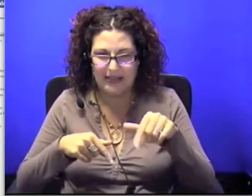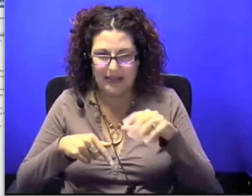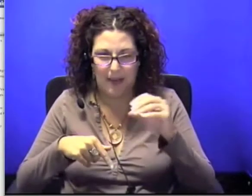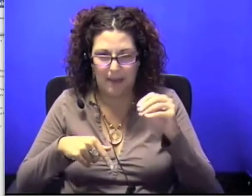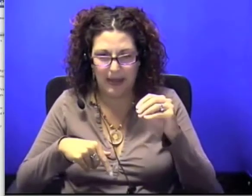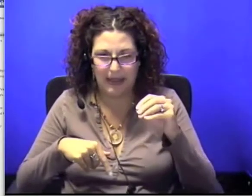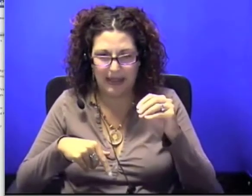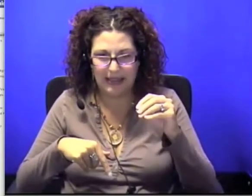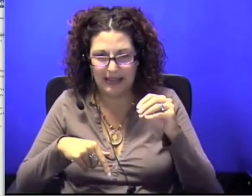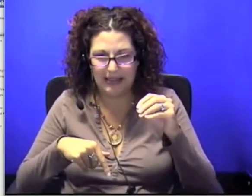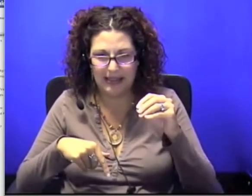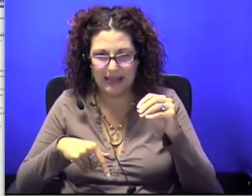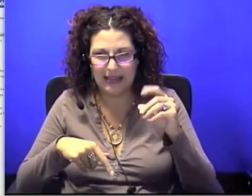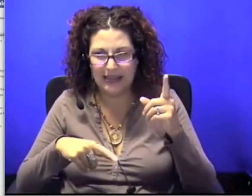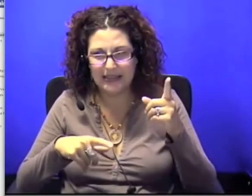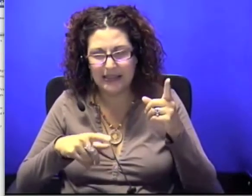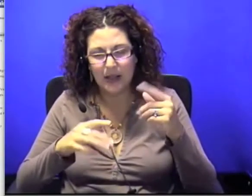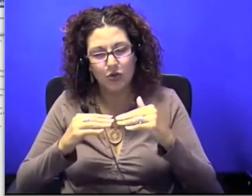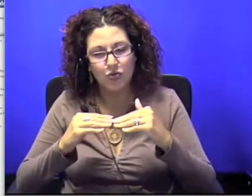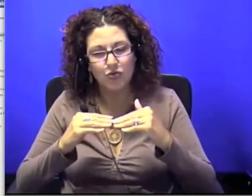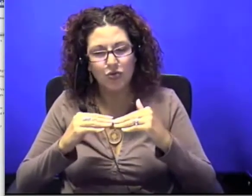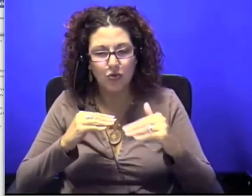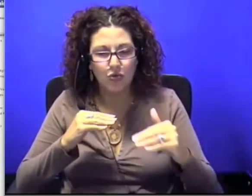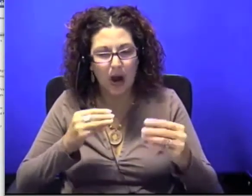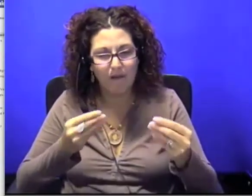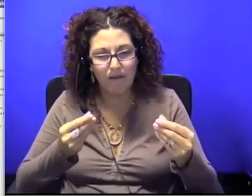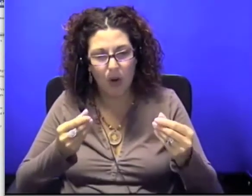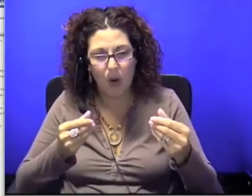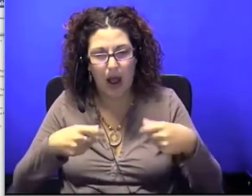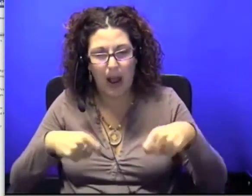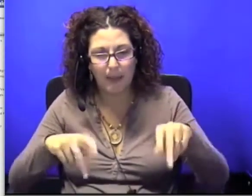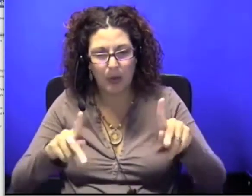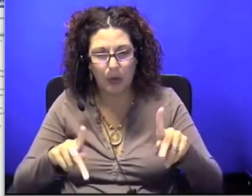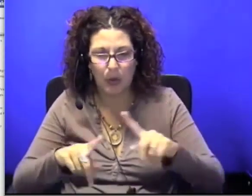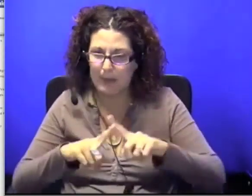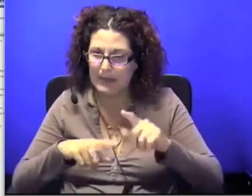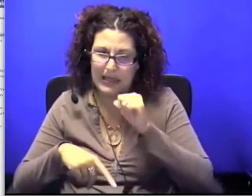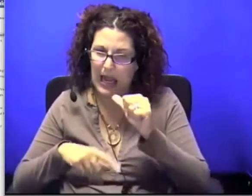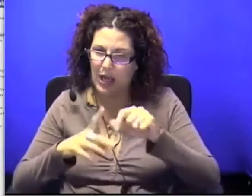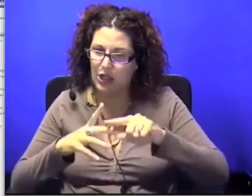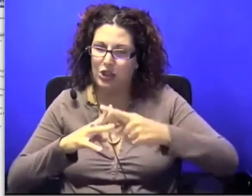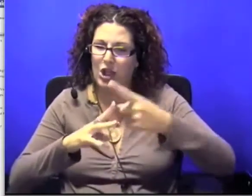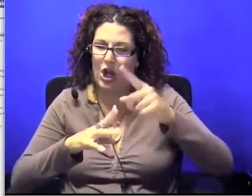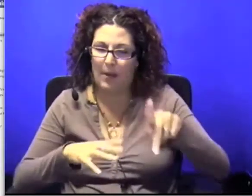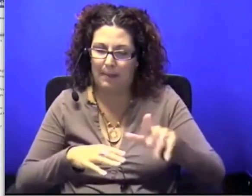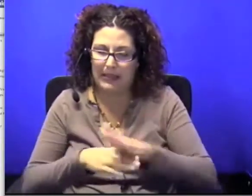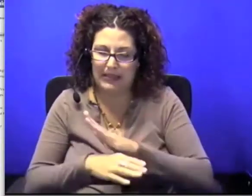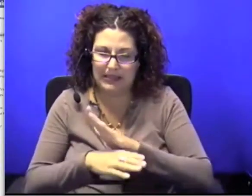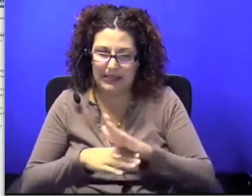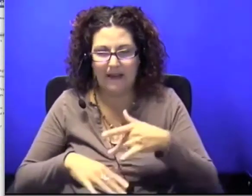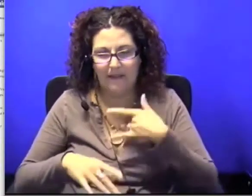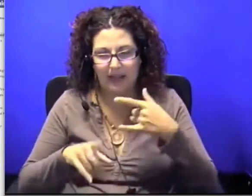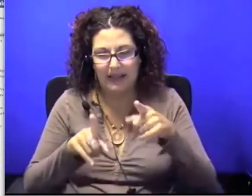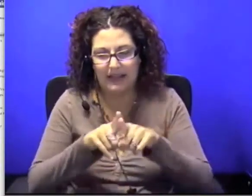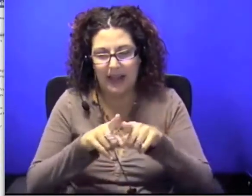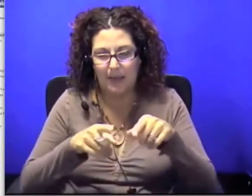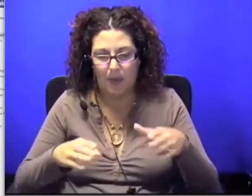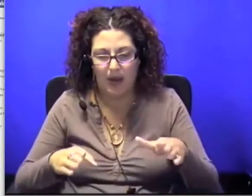That it's a ground floor opportunity, if you will, but it isn't a startup. Because I definitely feel the same